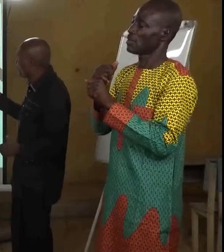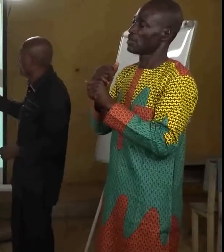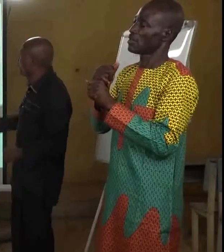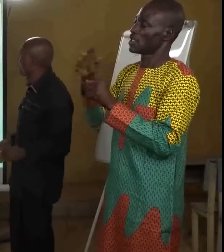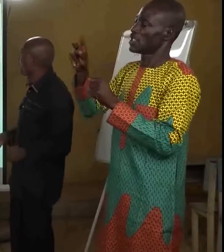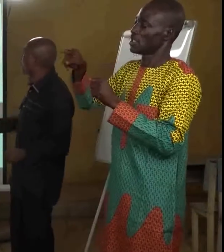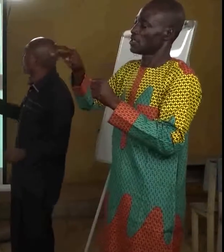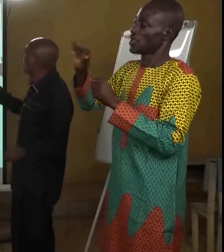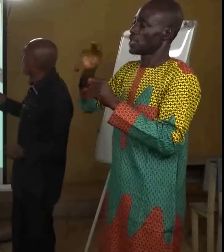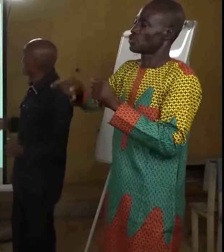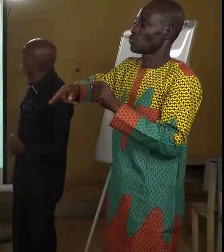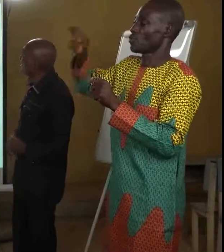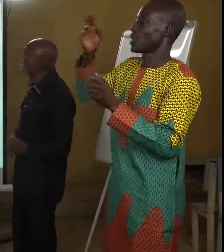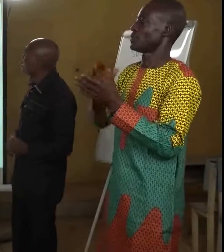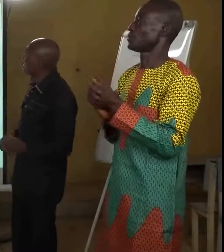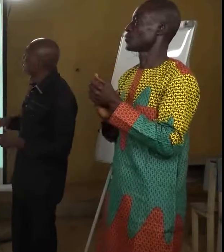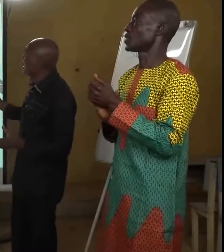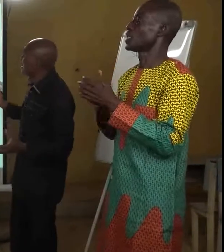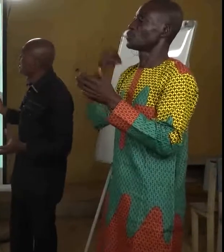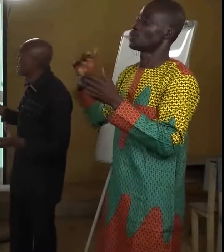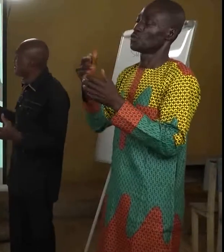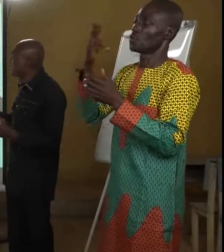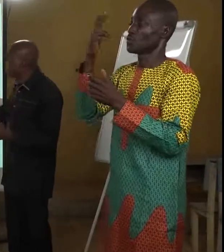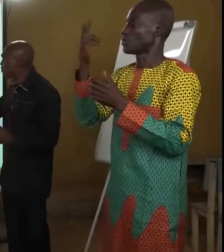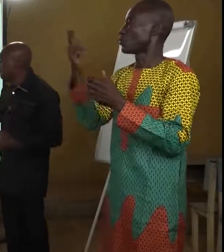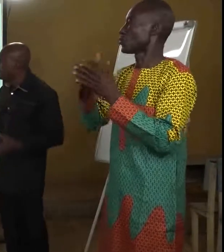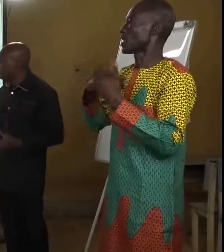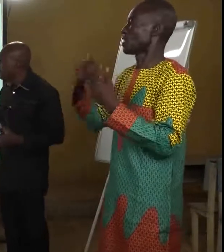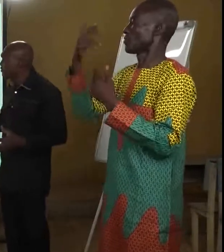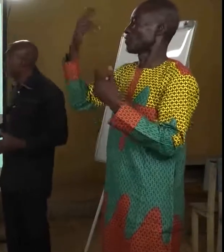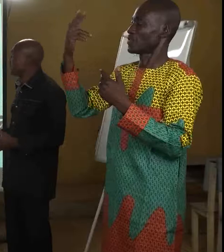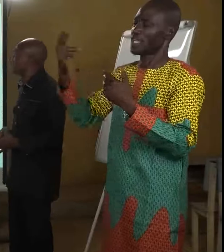to augment for the demand. Then I equally say that there are these